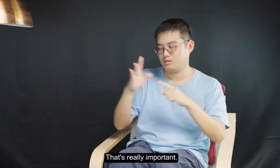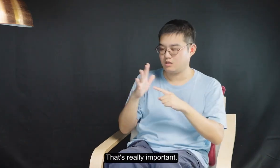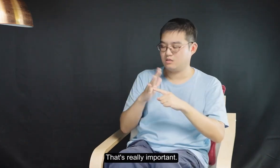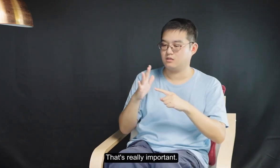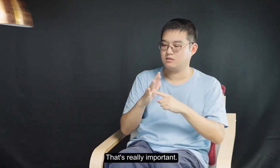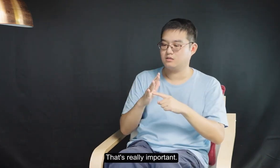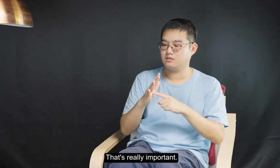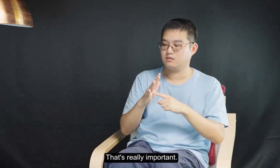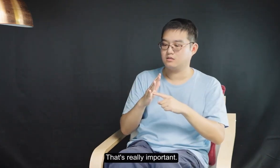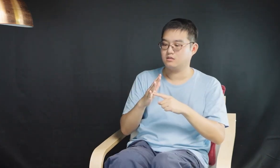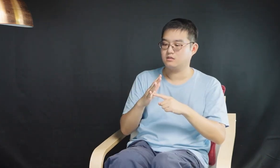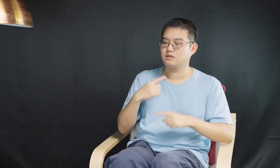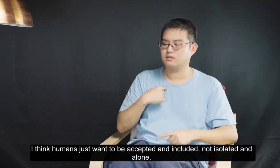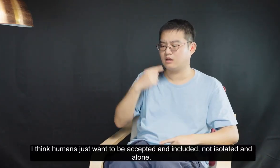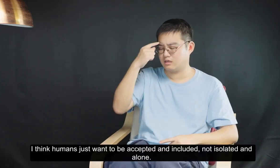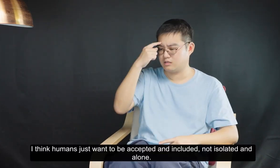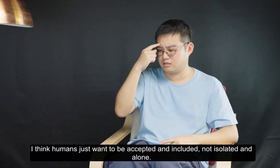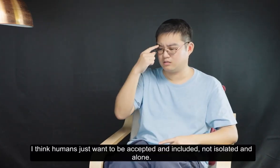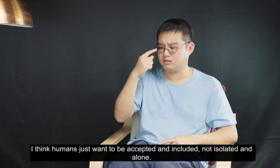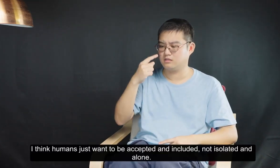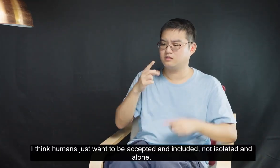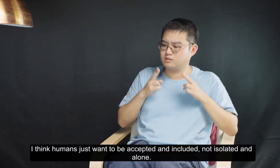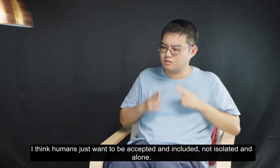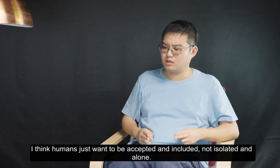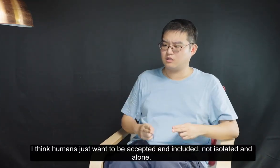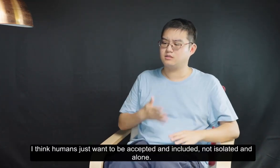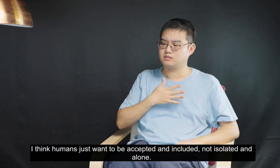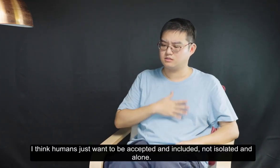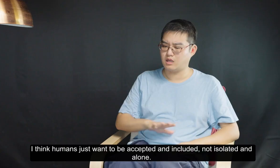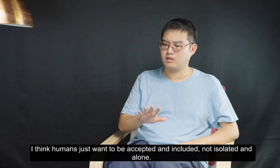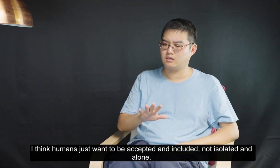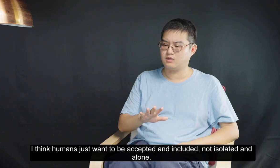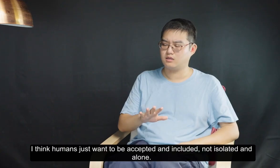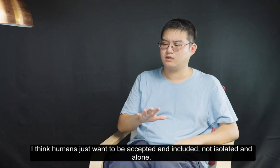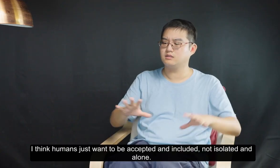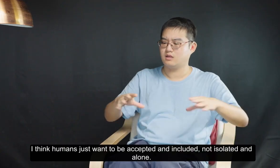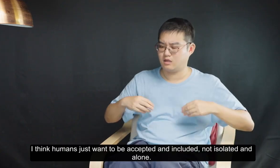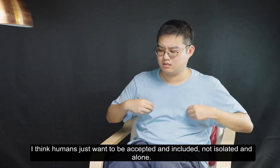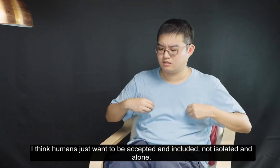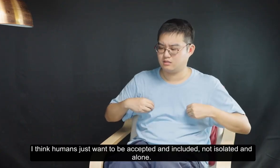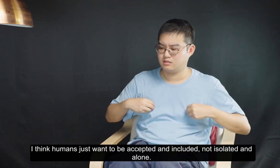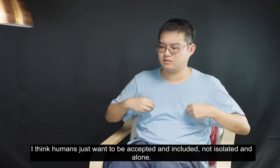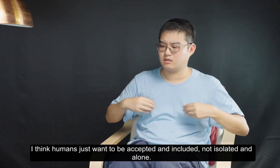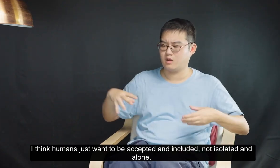That's really important. I think humans just want to be accepted and included,